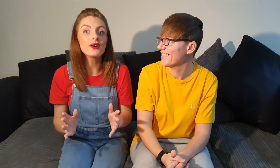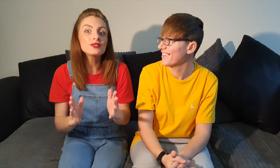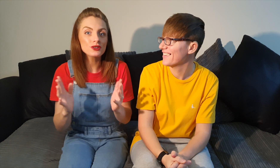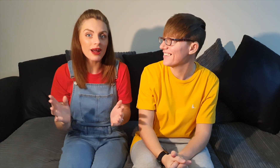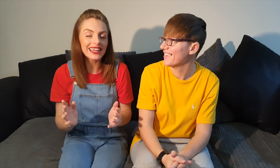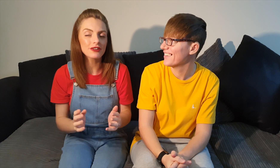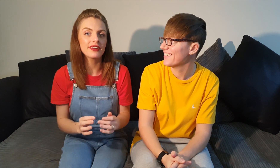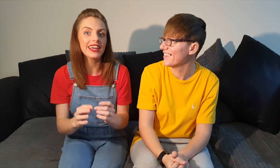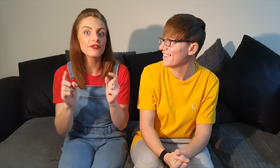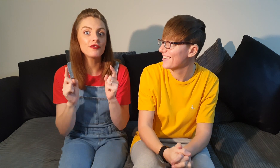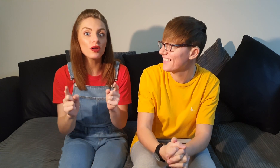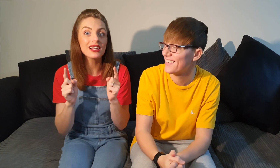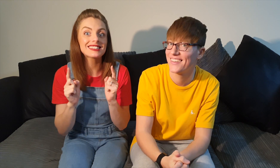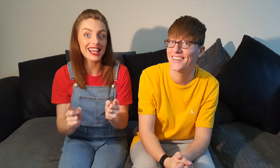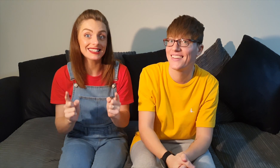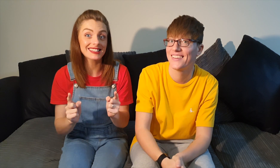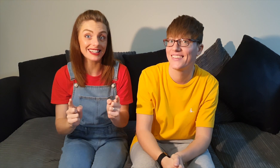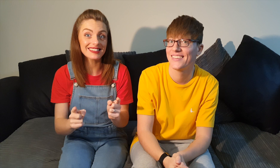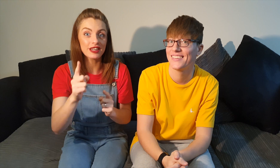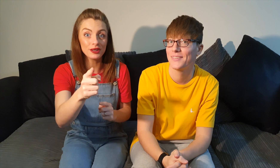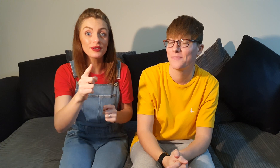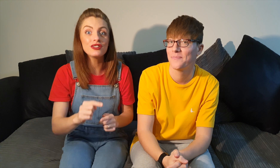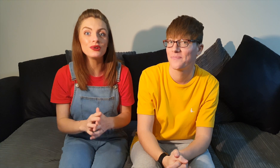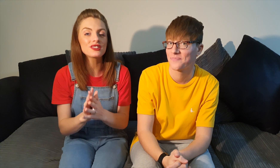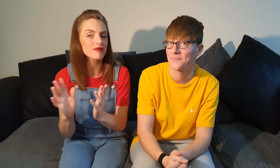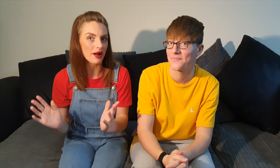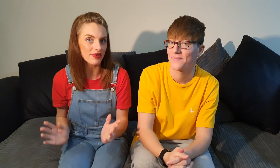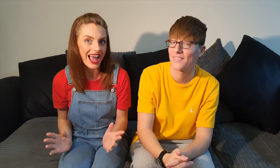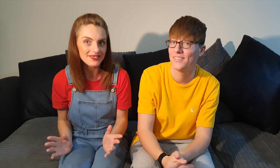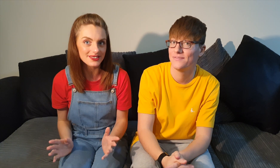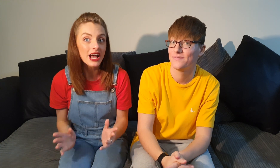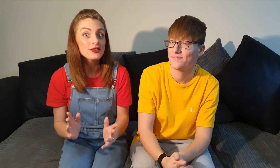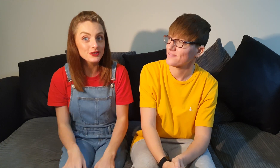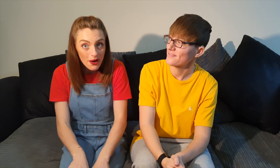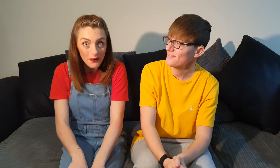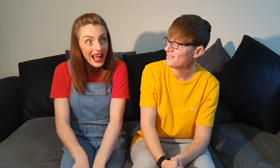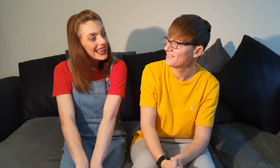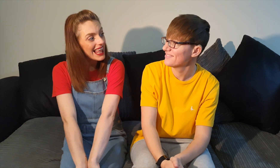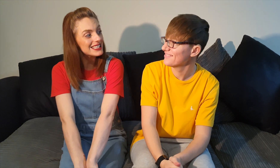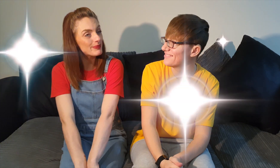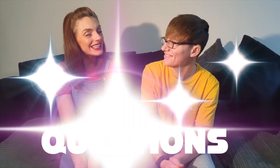to try and create full sentences that you can use around the house. So let's begin